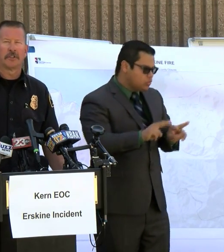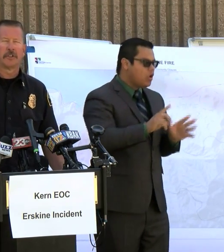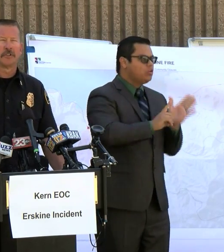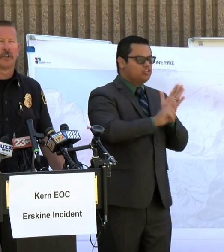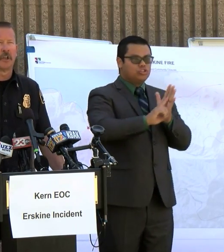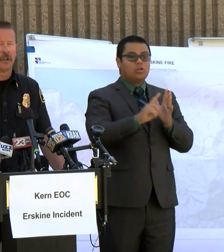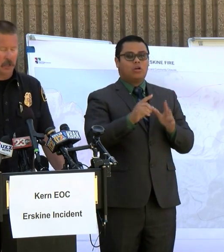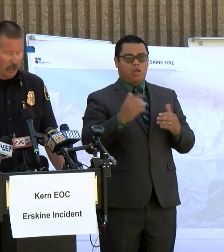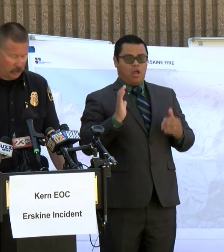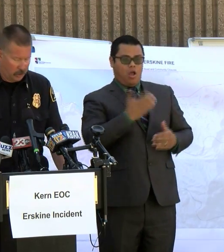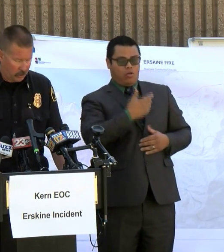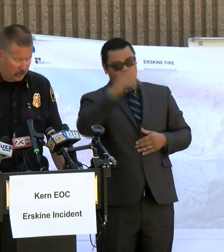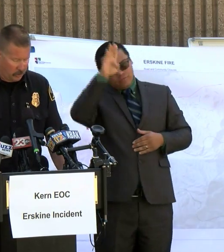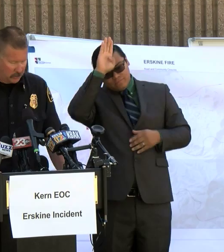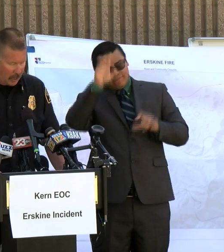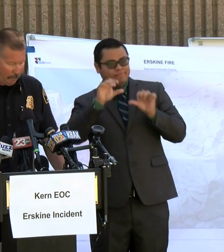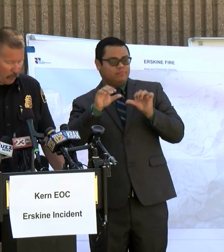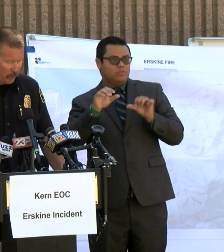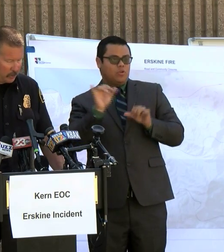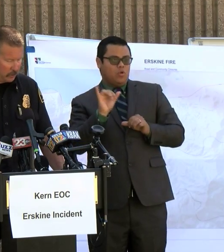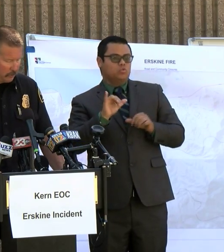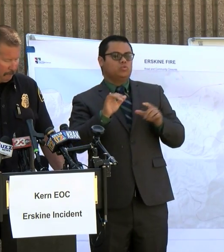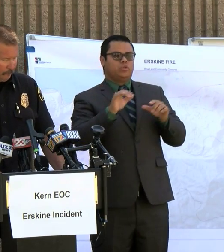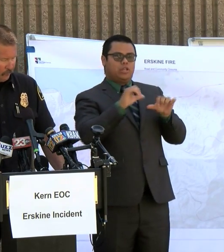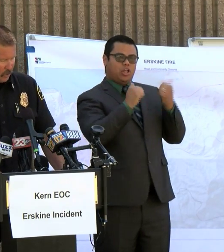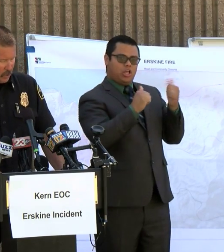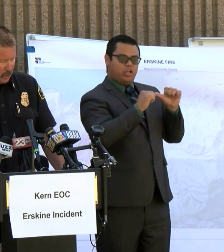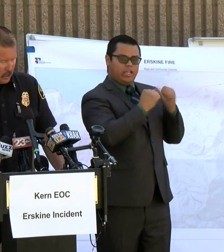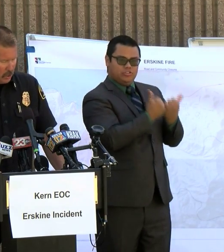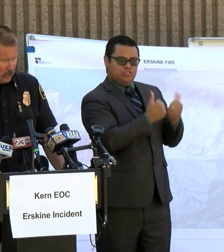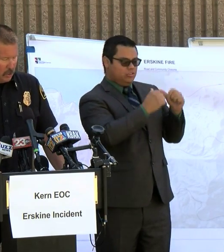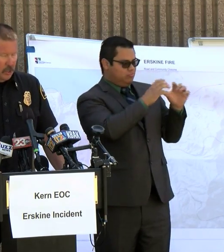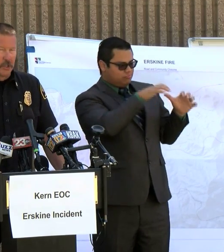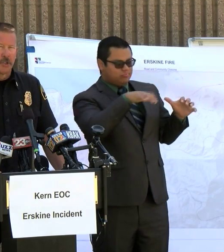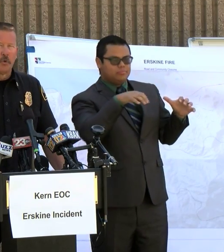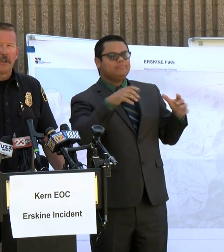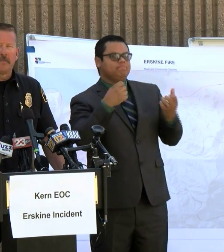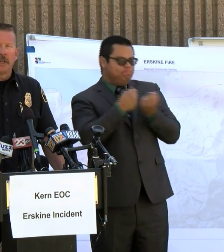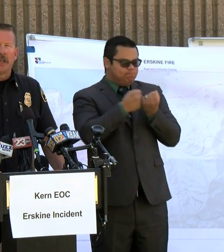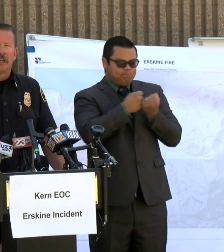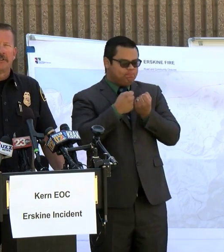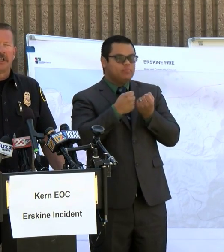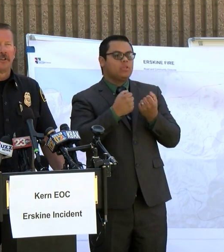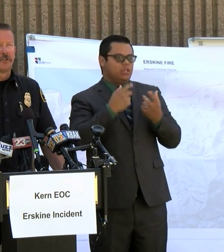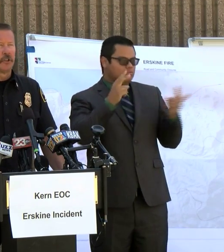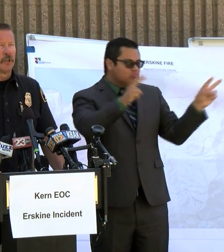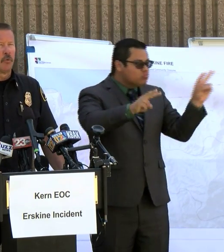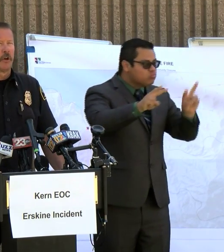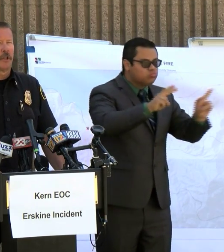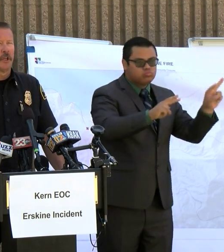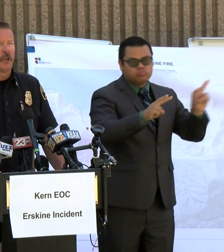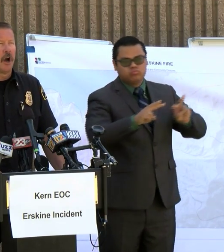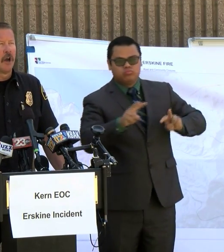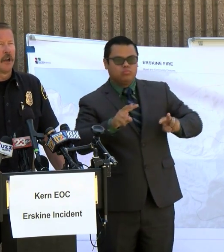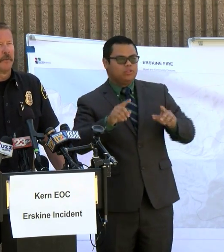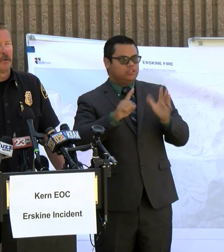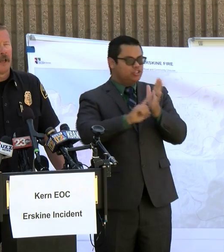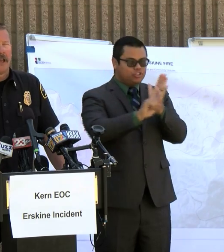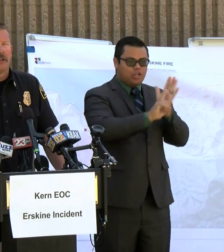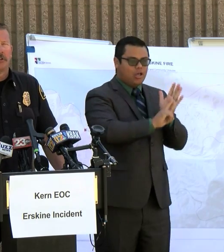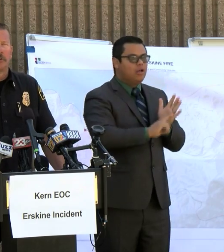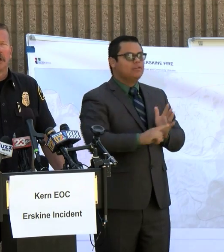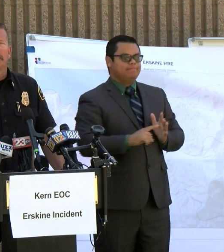that are assisting in this operation. So we have been diligently working on